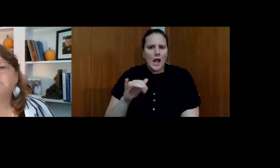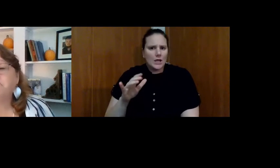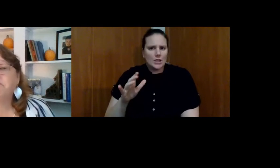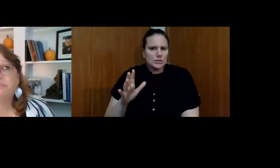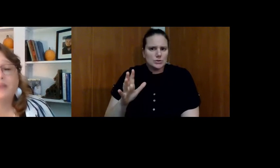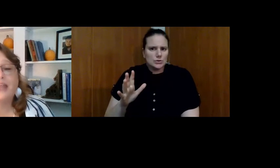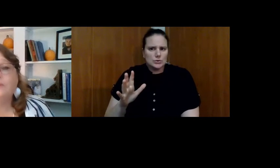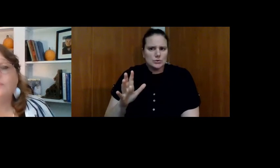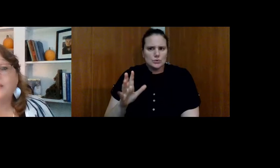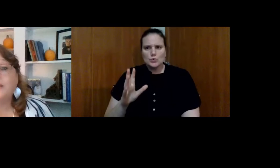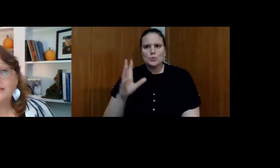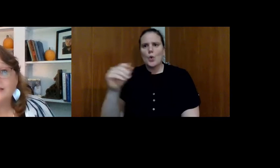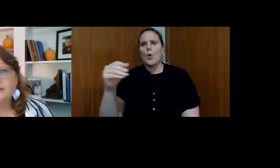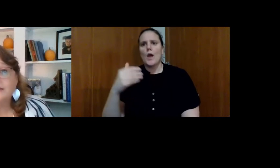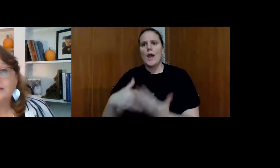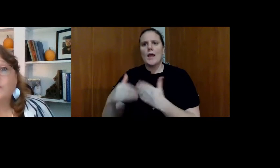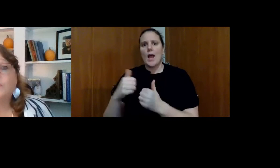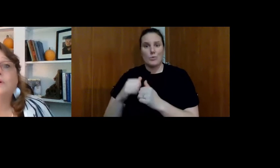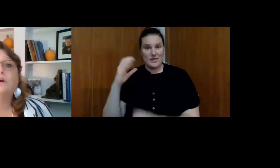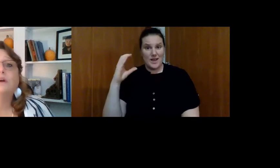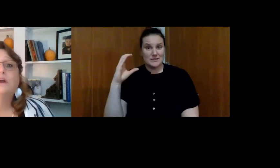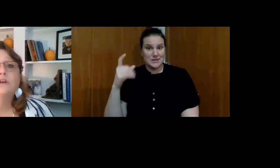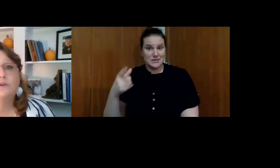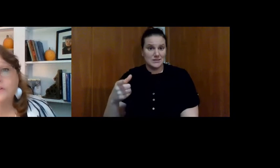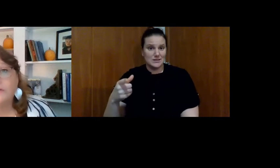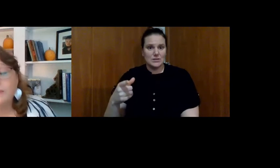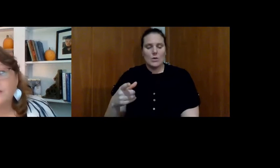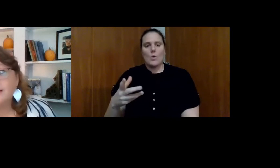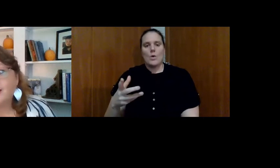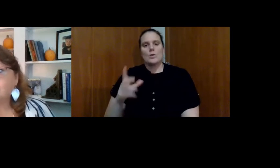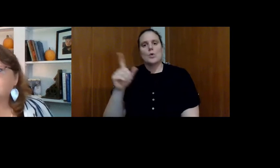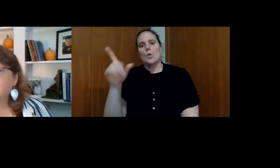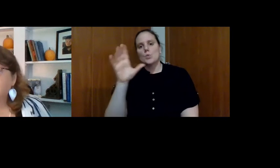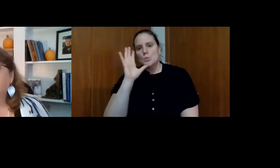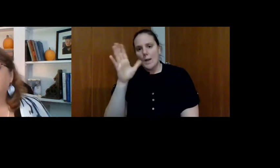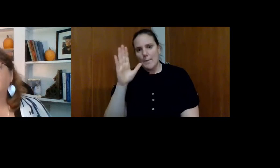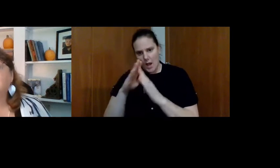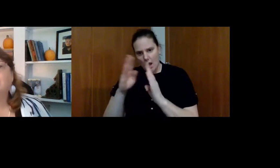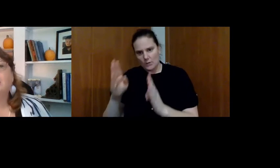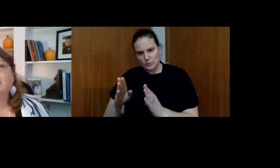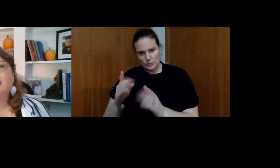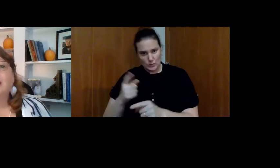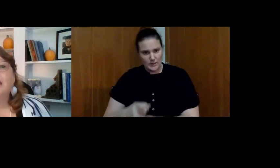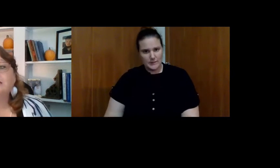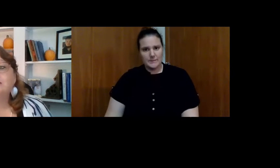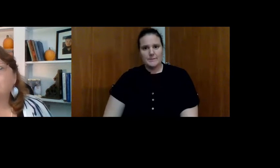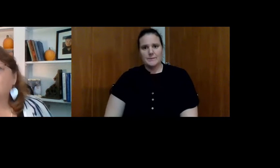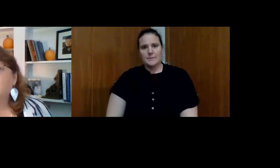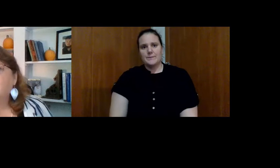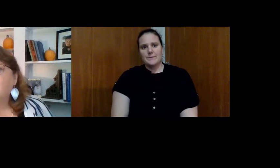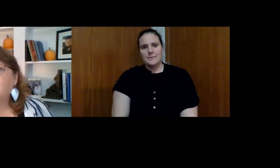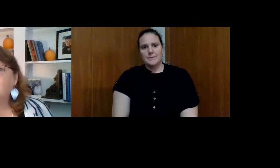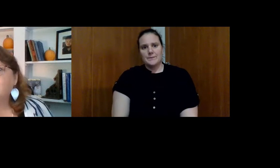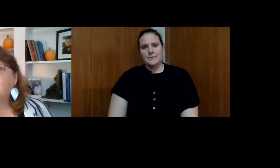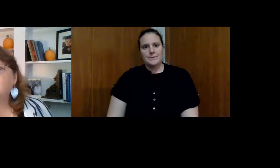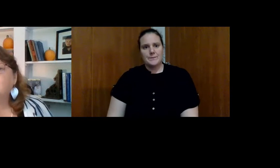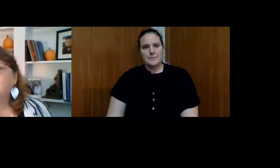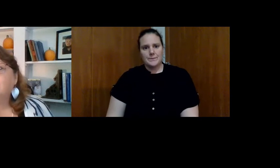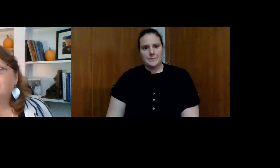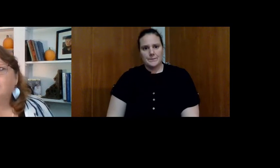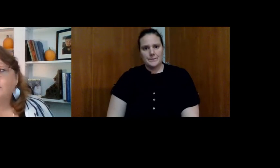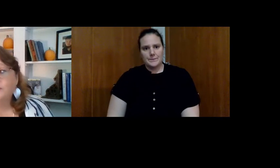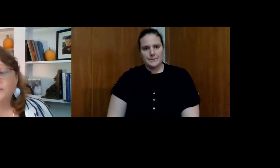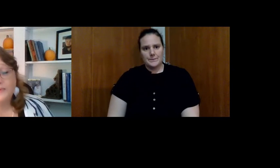hang with a cousin or go to grandma's house, right? And then